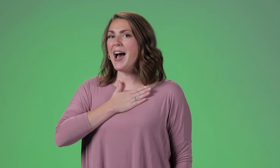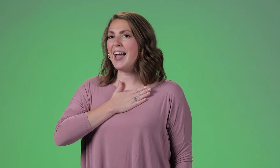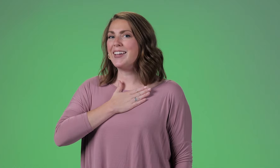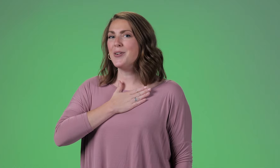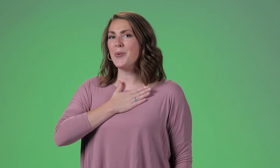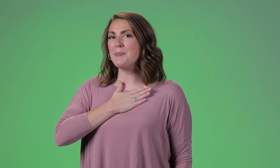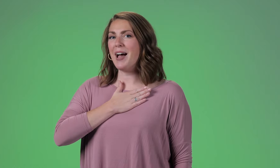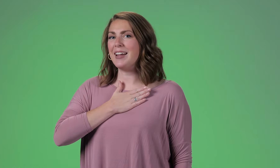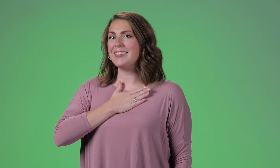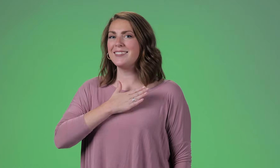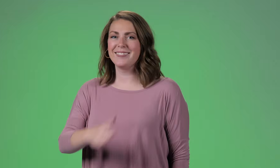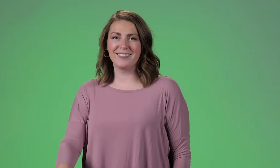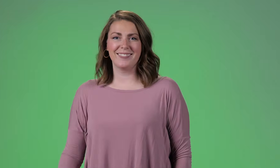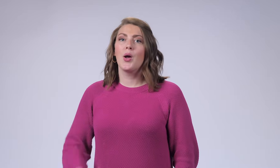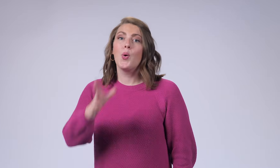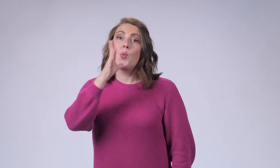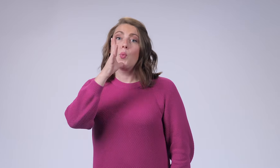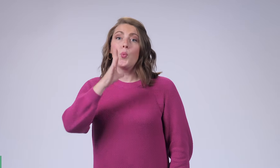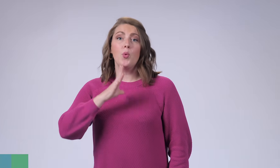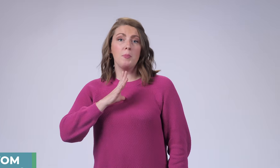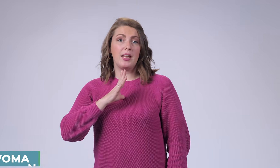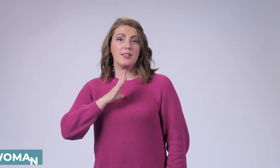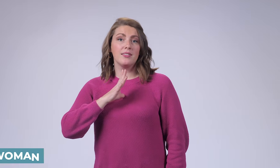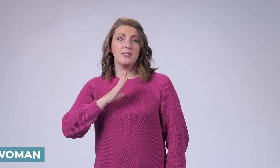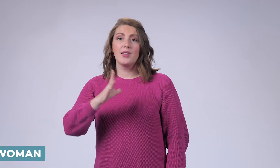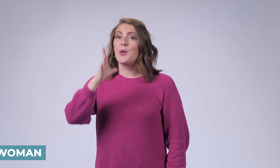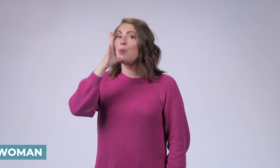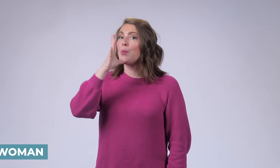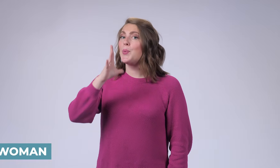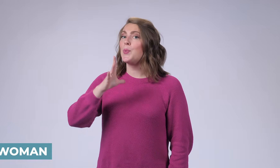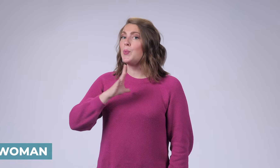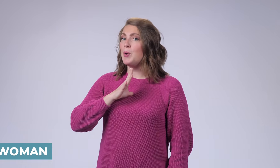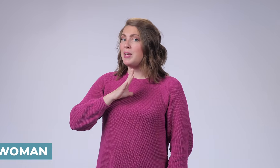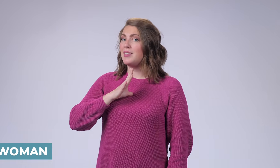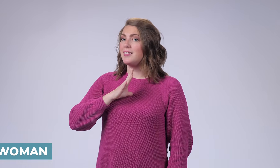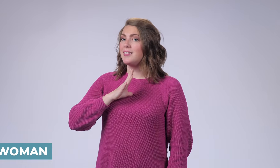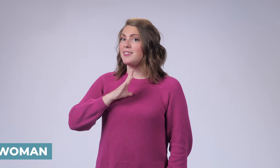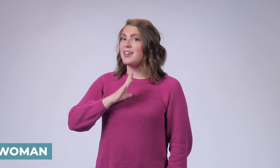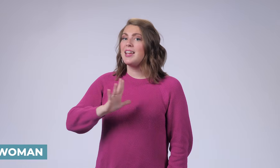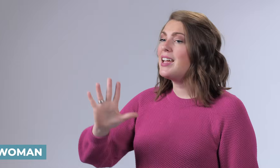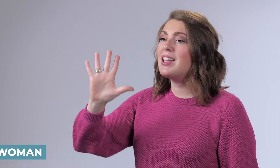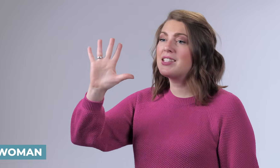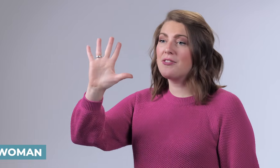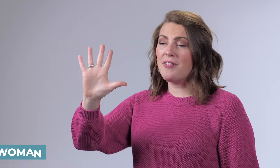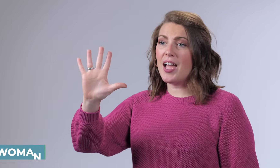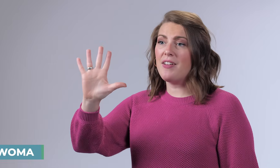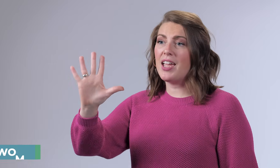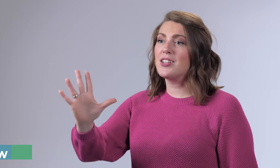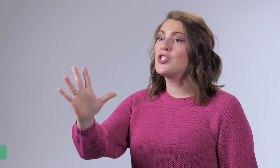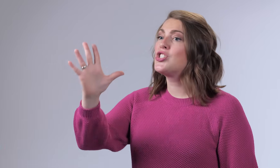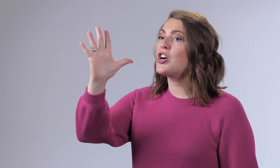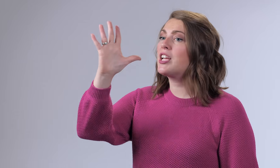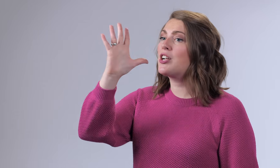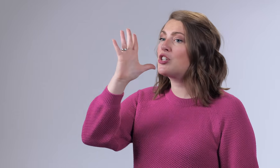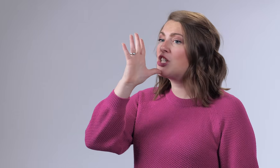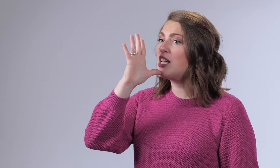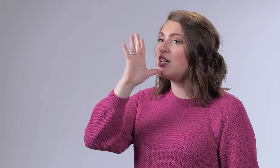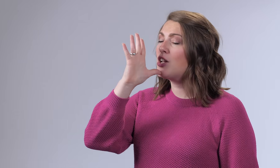My or mine. Woman. Woman. It's the 5 hand starting at your chin,